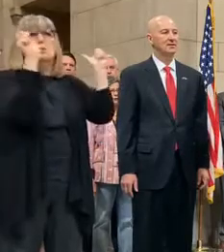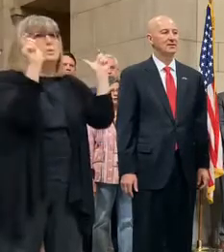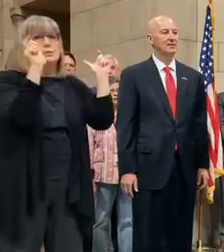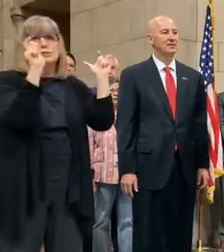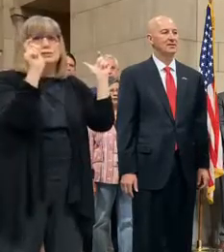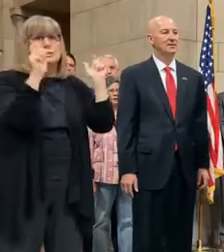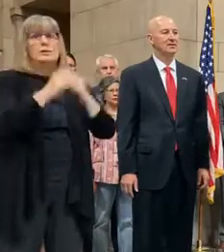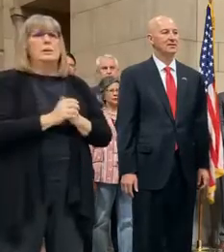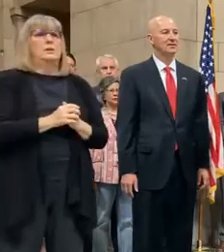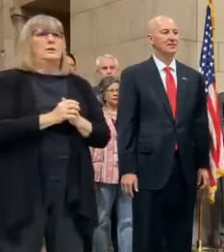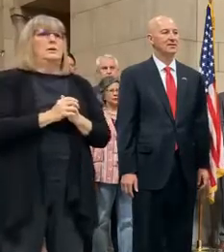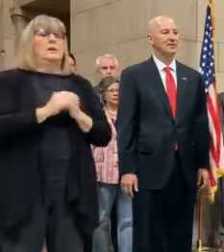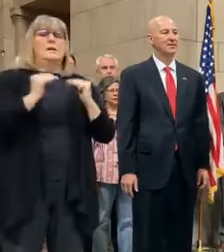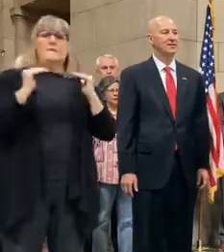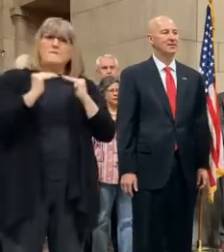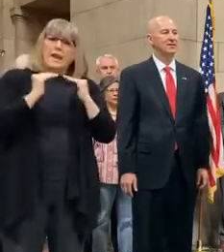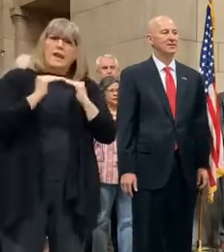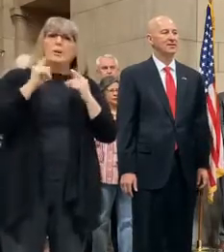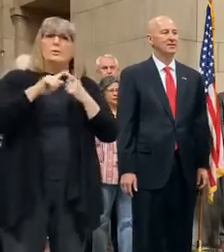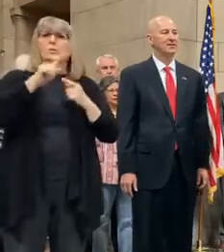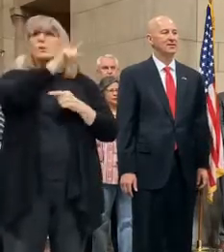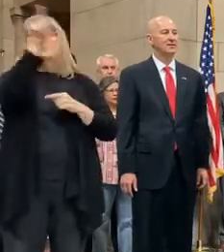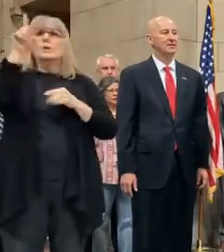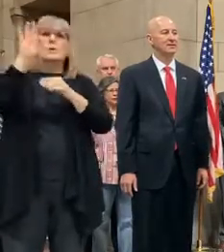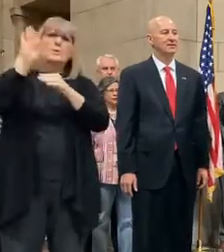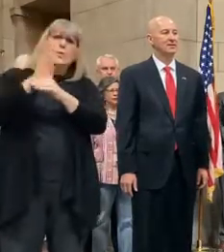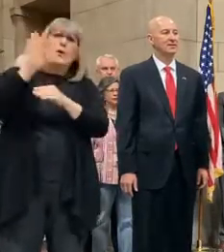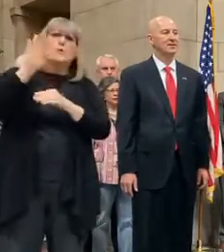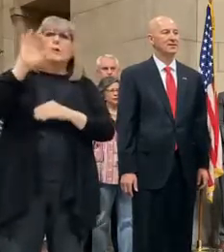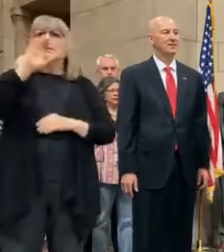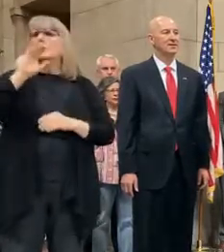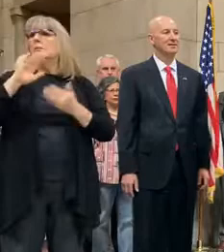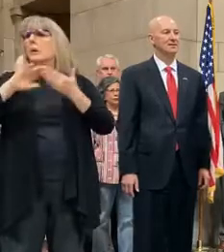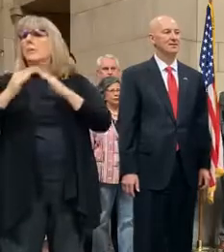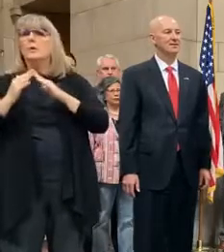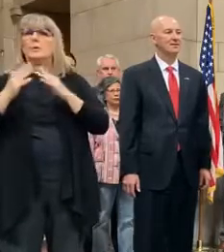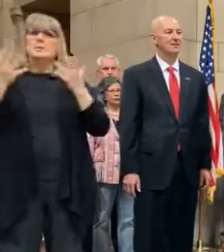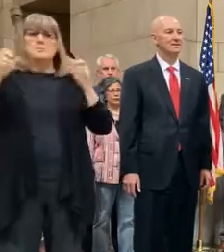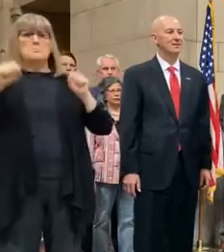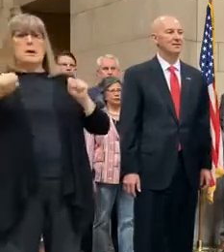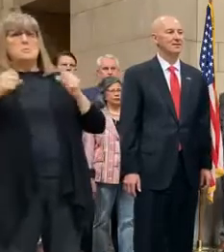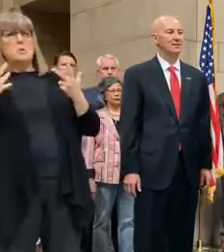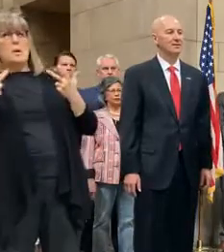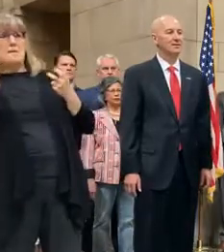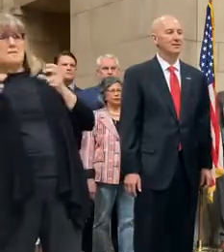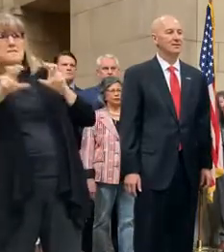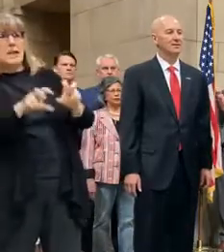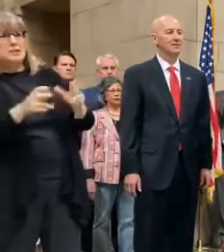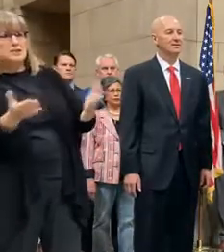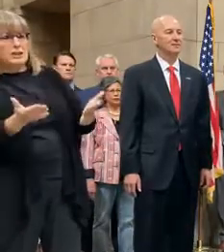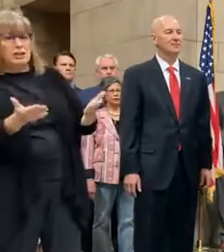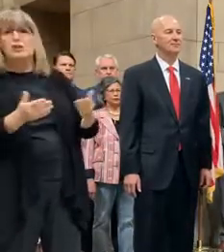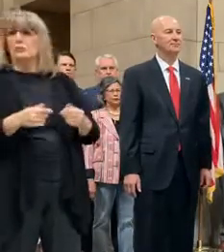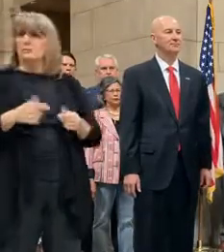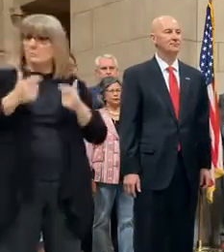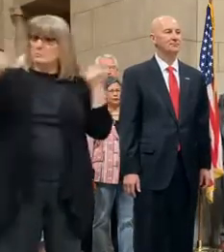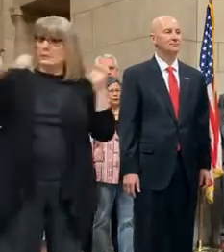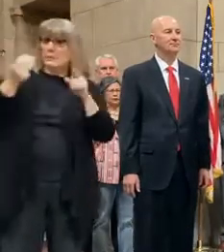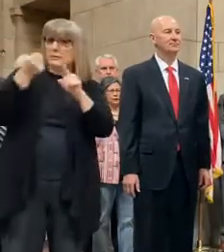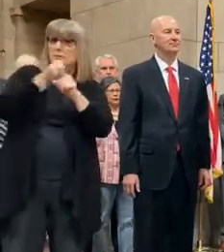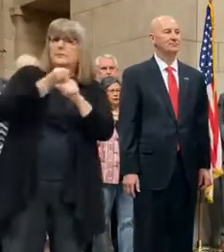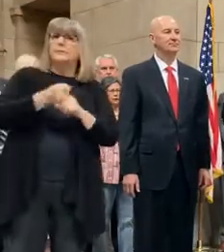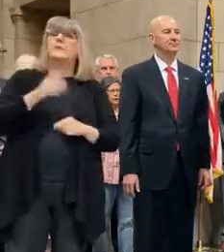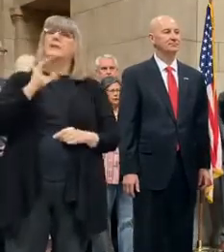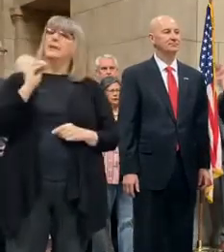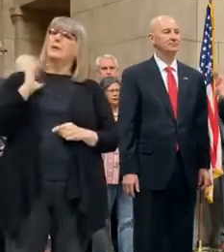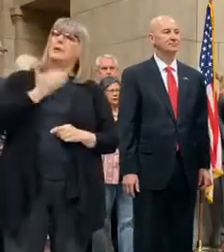expressing to corporate community who are looking at this place as a potential place to invest is dramatic. And in the end, I think this has a huge impact